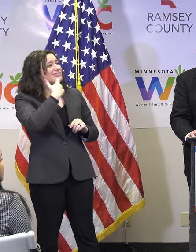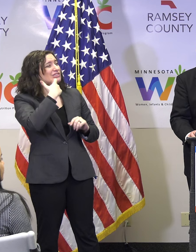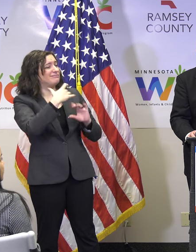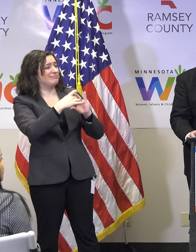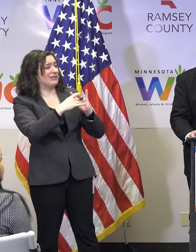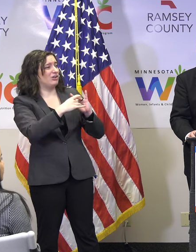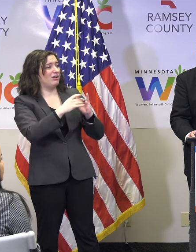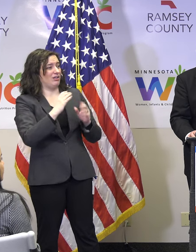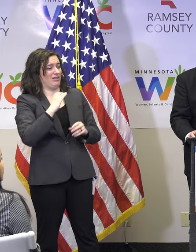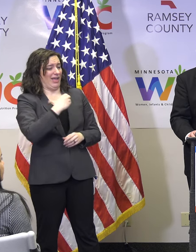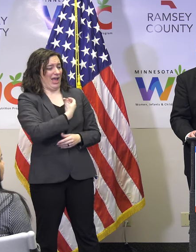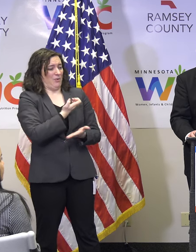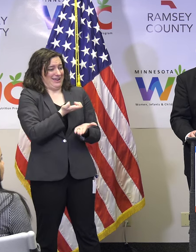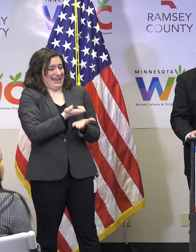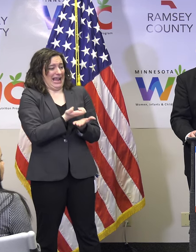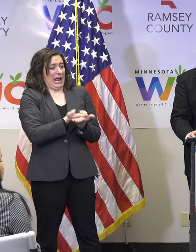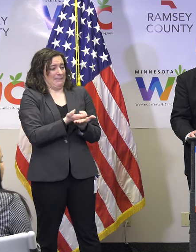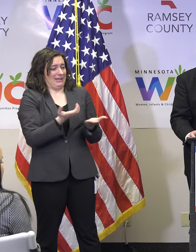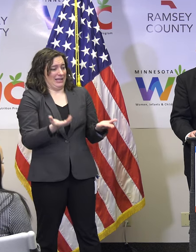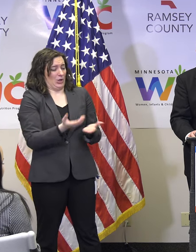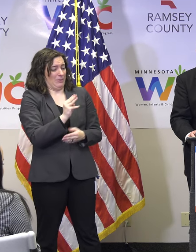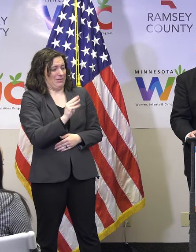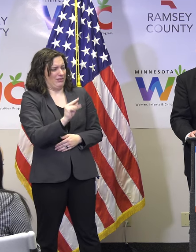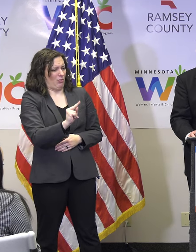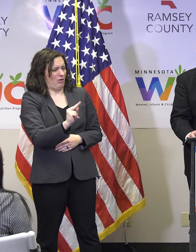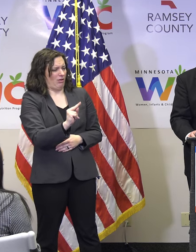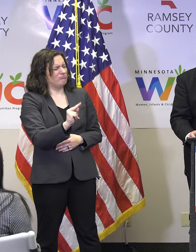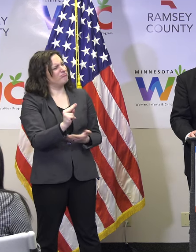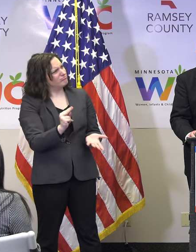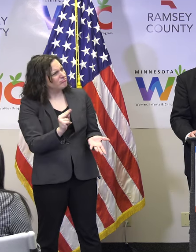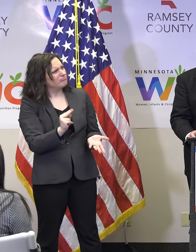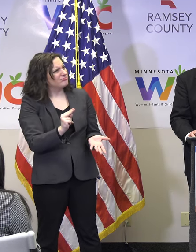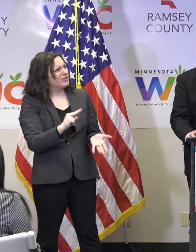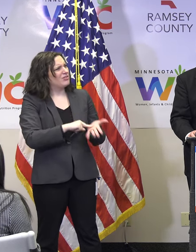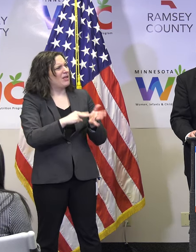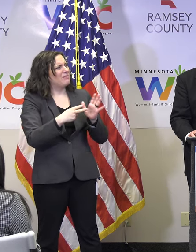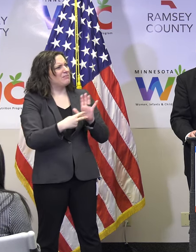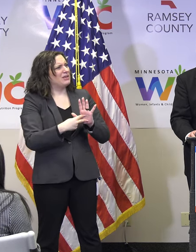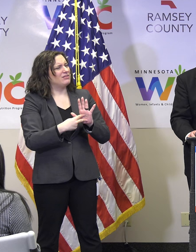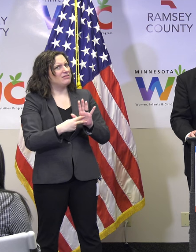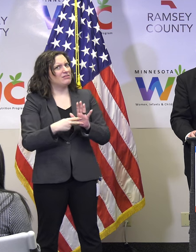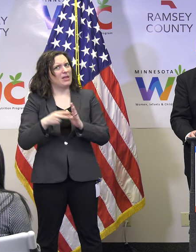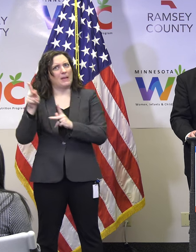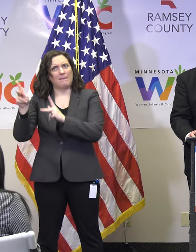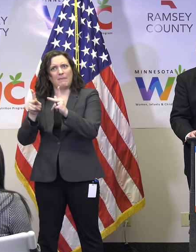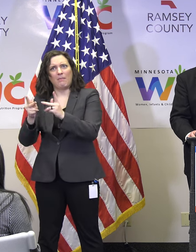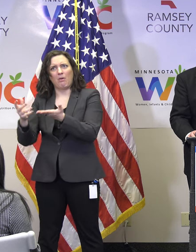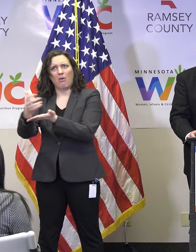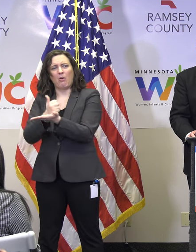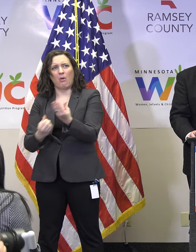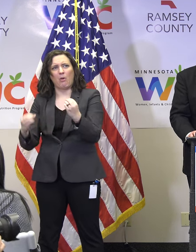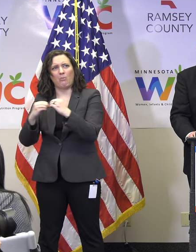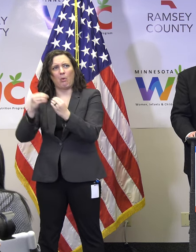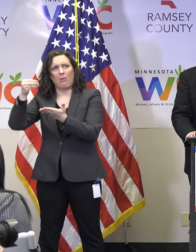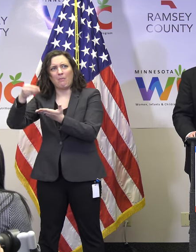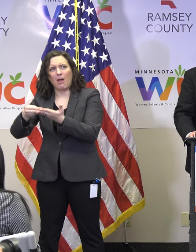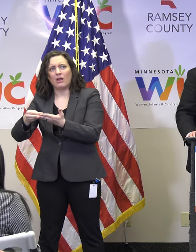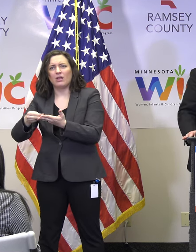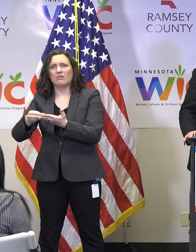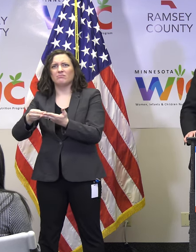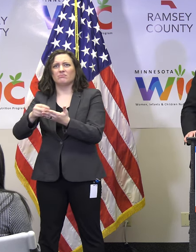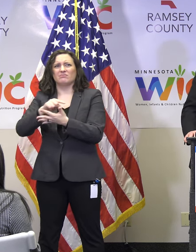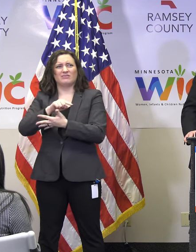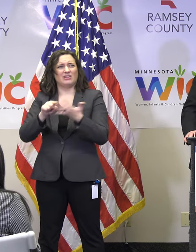is doing really good. So in turn, that should actually make it, people are making more money, things are getting